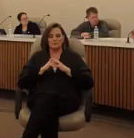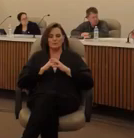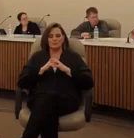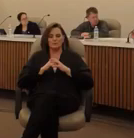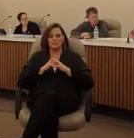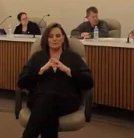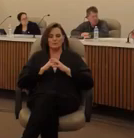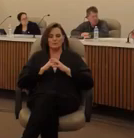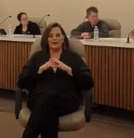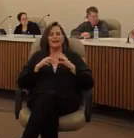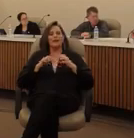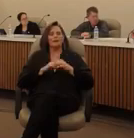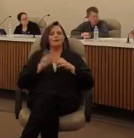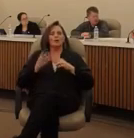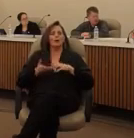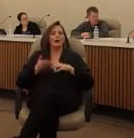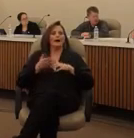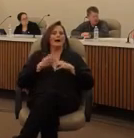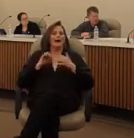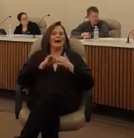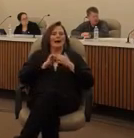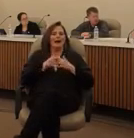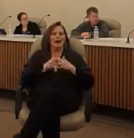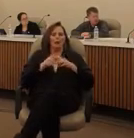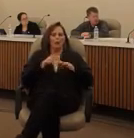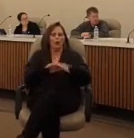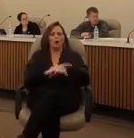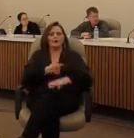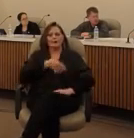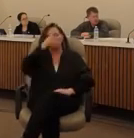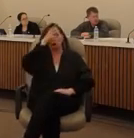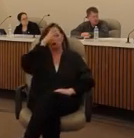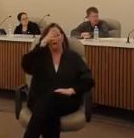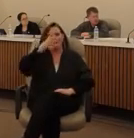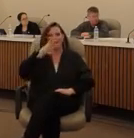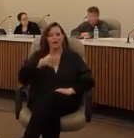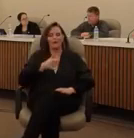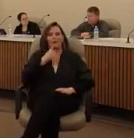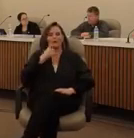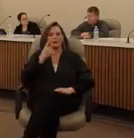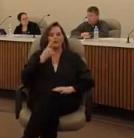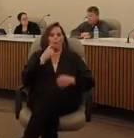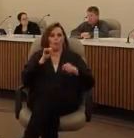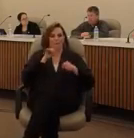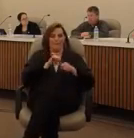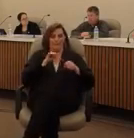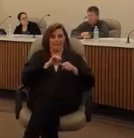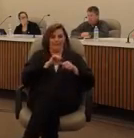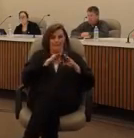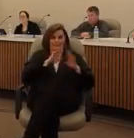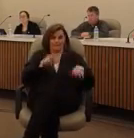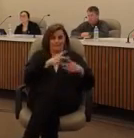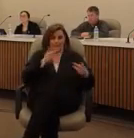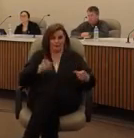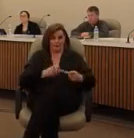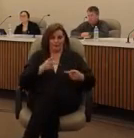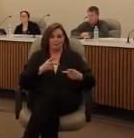they grandfathered for? Ever, till they change their use, Until they change the, okay. correct?